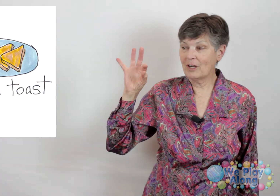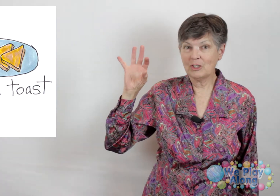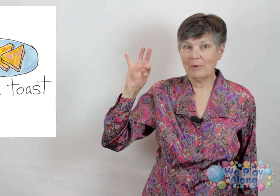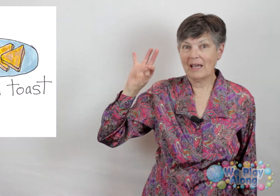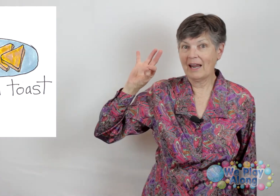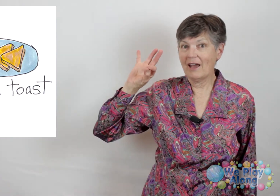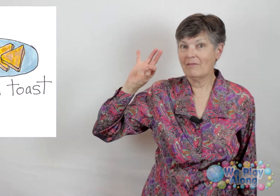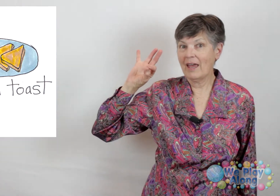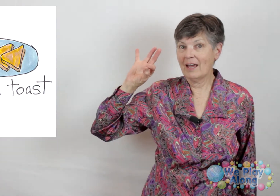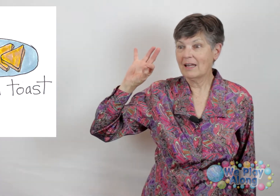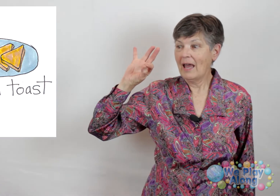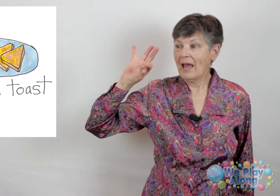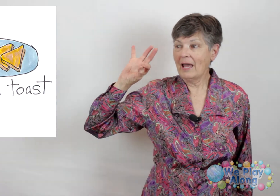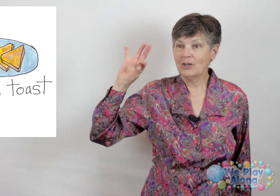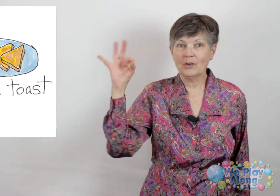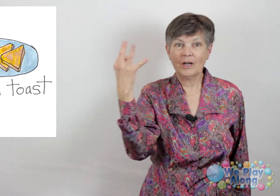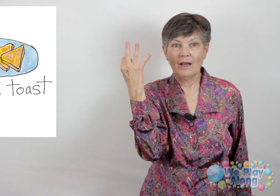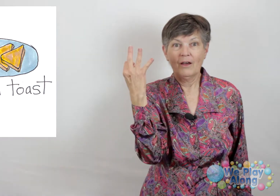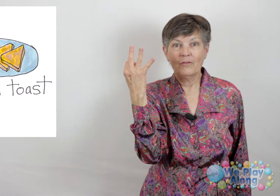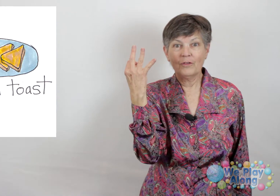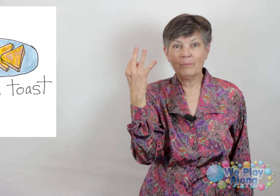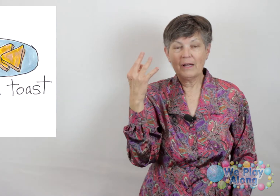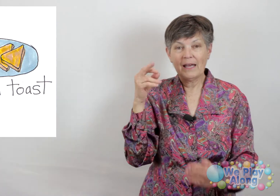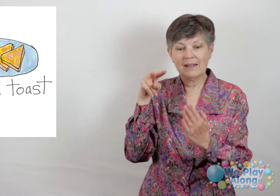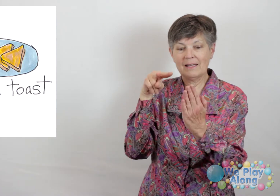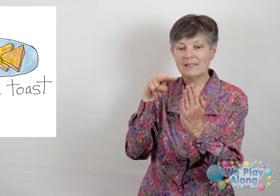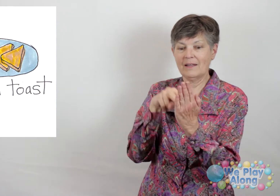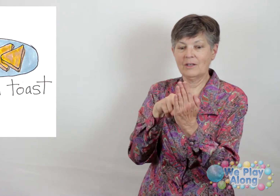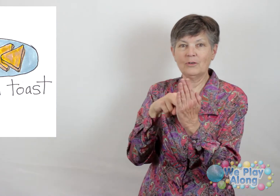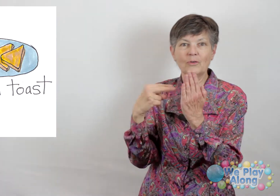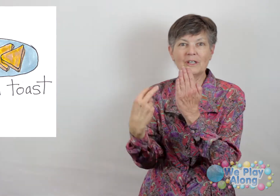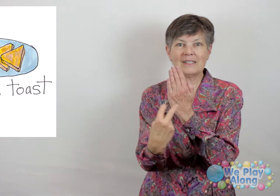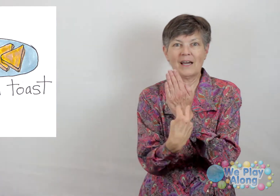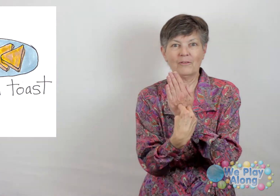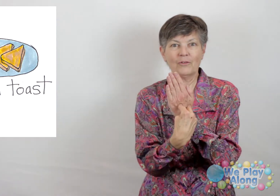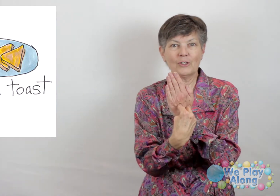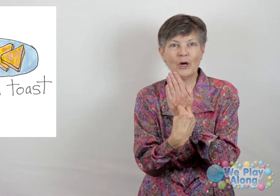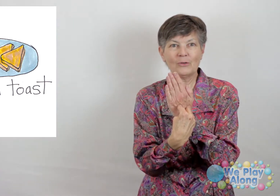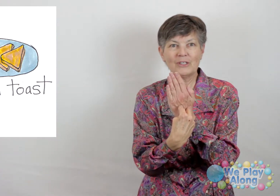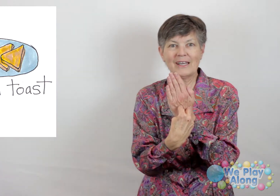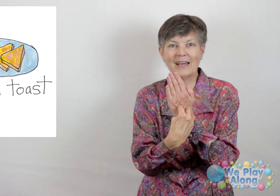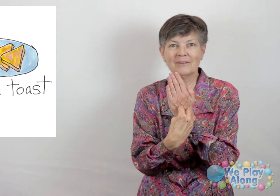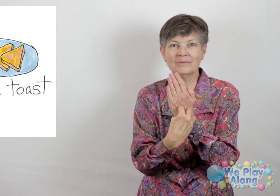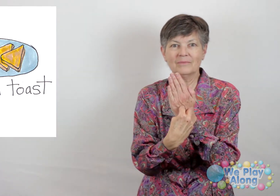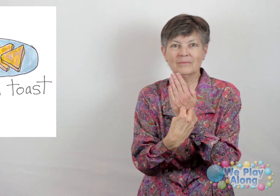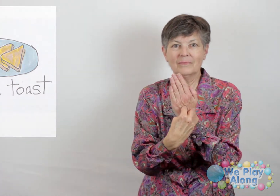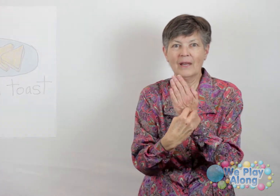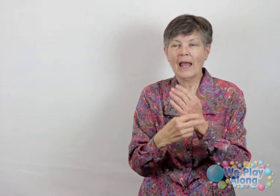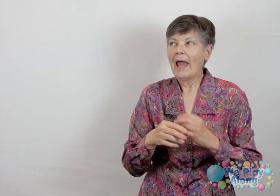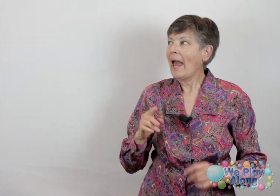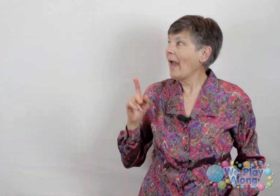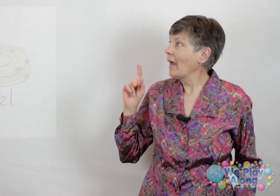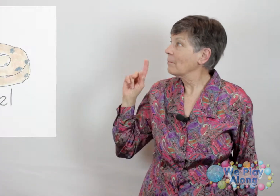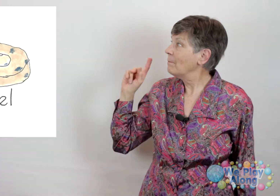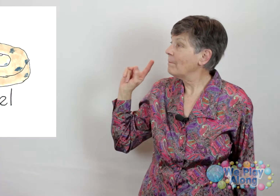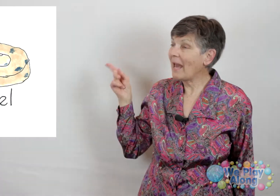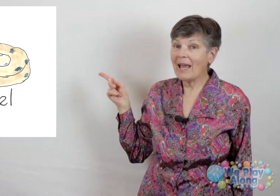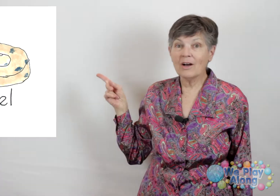French. You make an F hand, and you're going to flip it like this, and then you do this sign for toast again. And